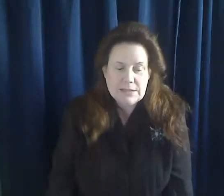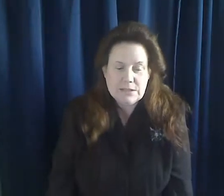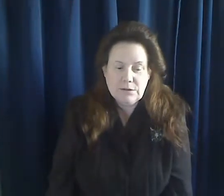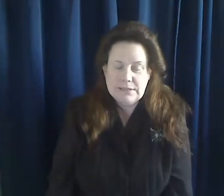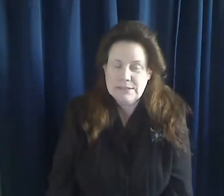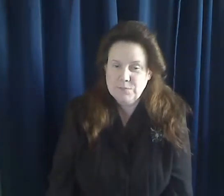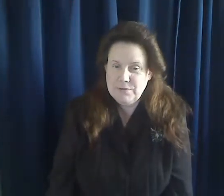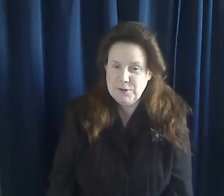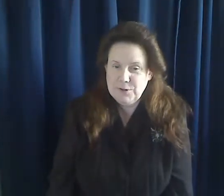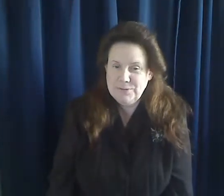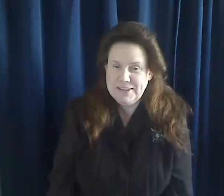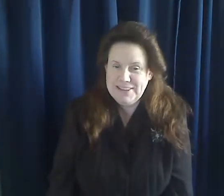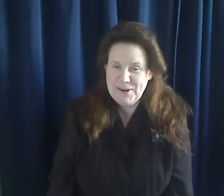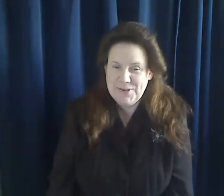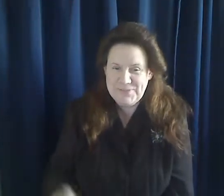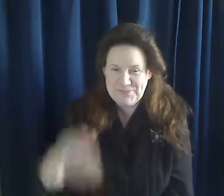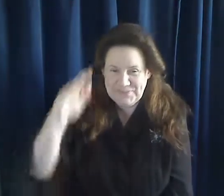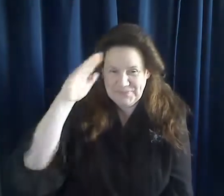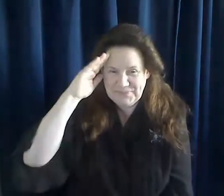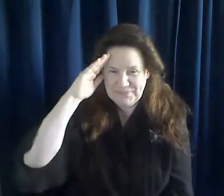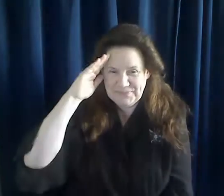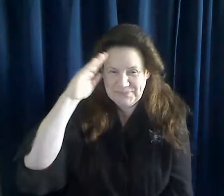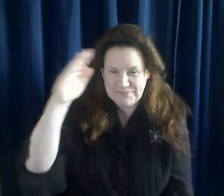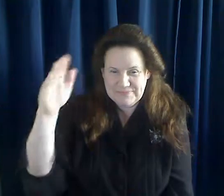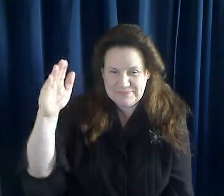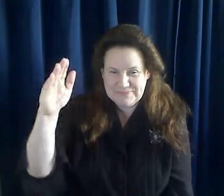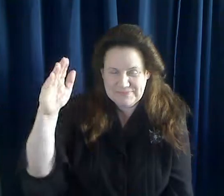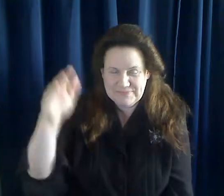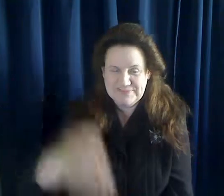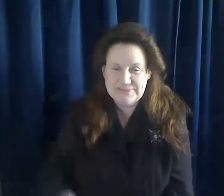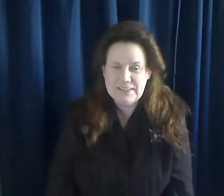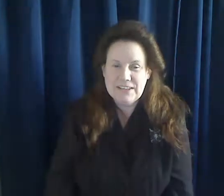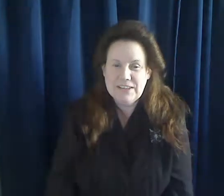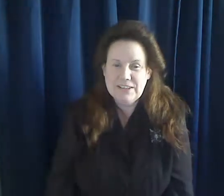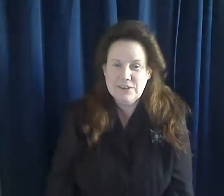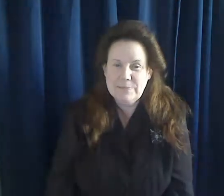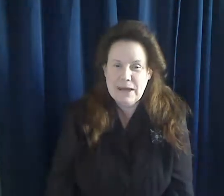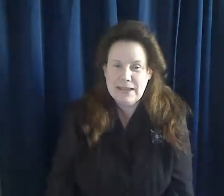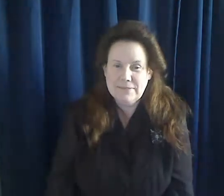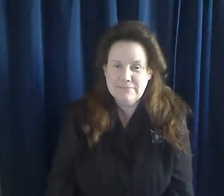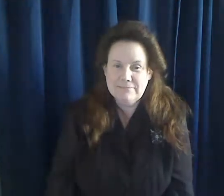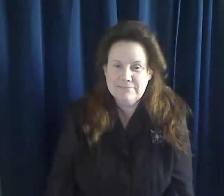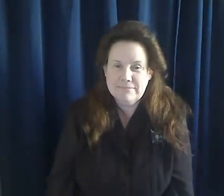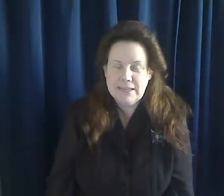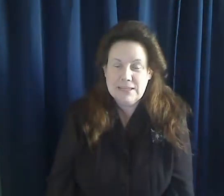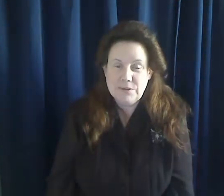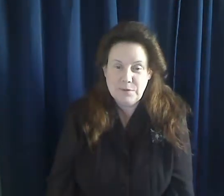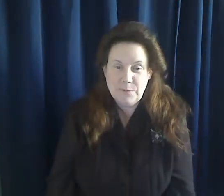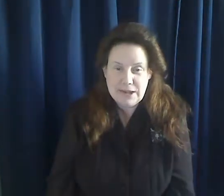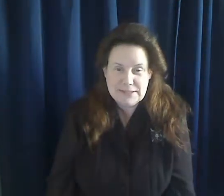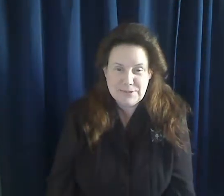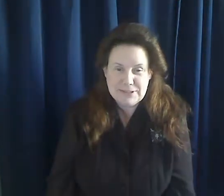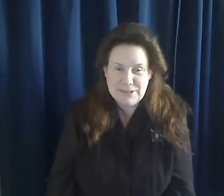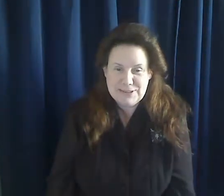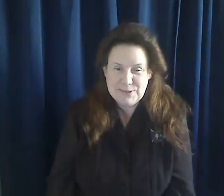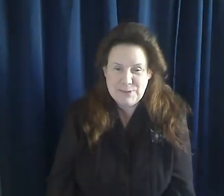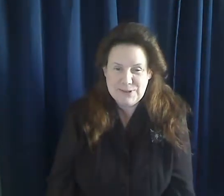So let's review. Hello, goodbye, So if you practice right now, this would be a good